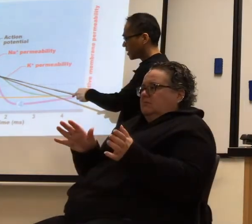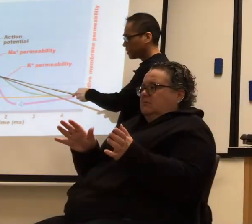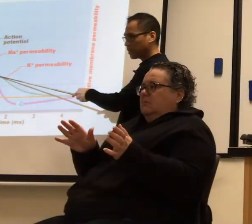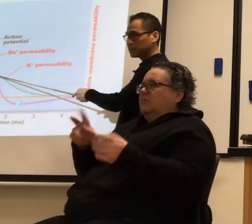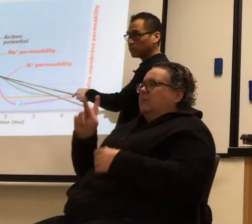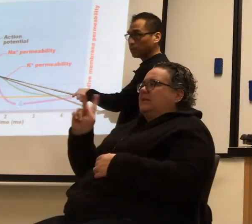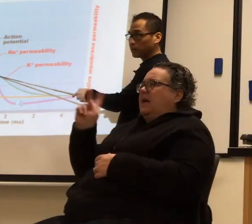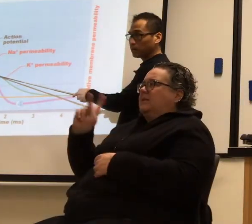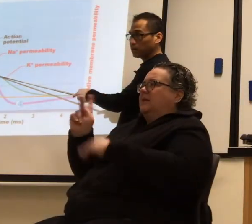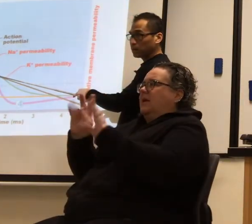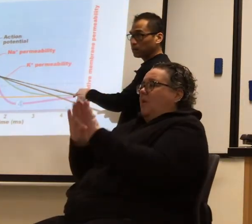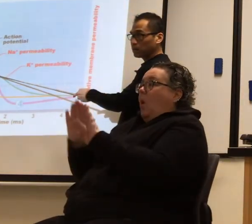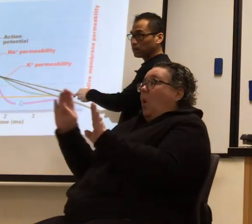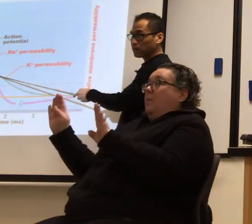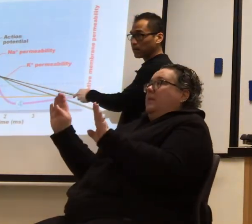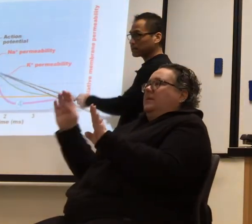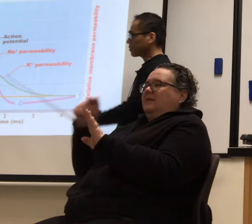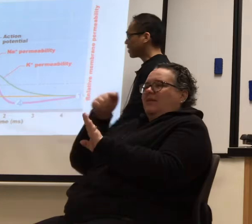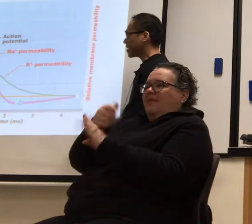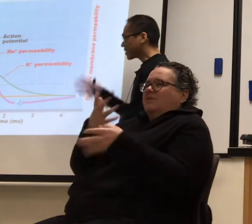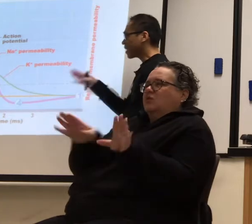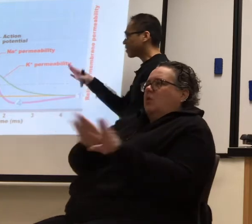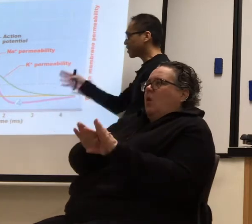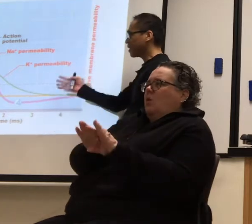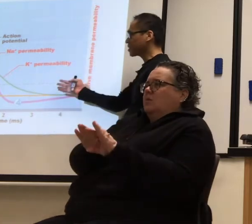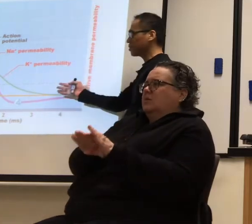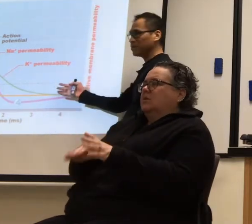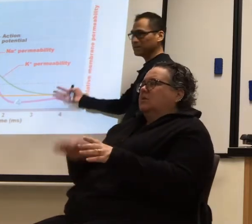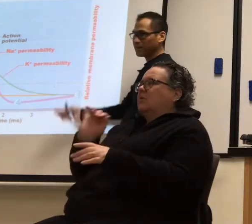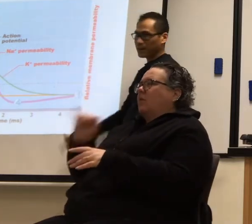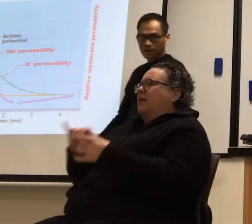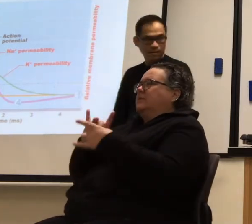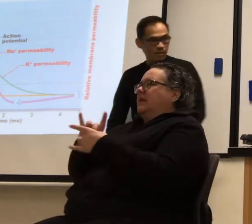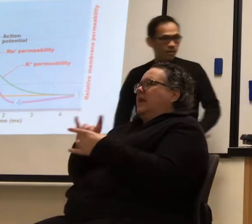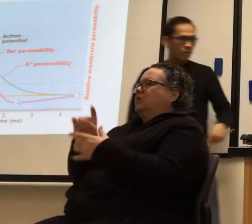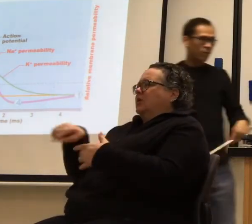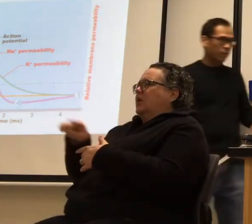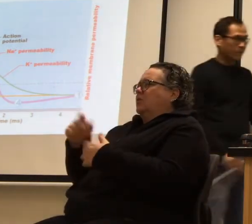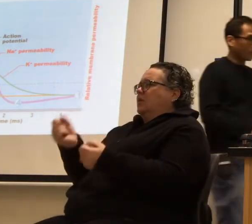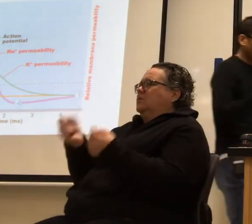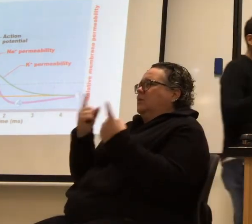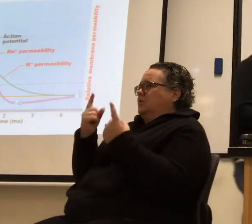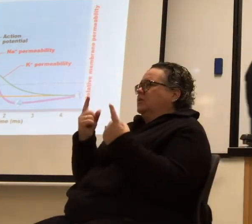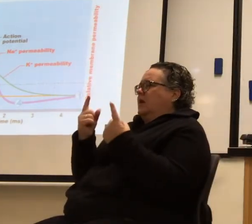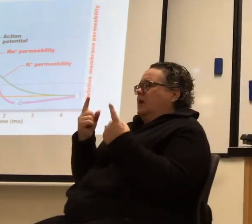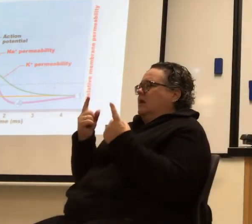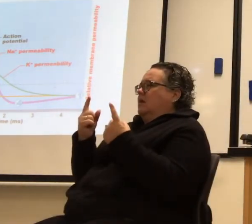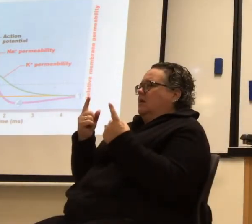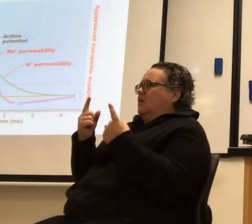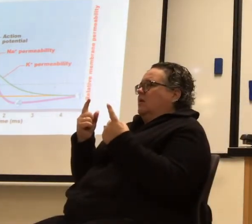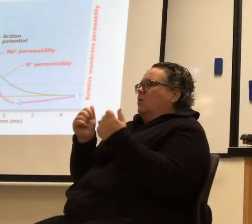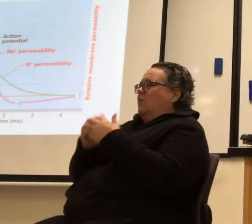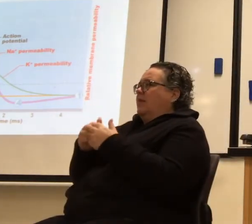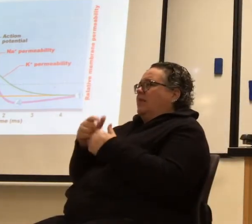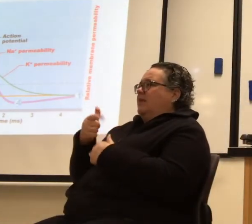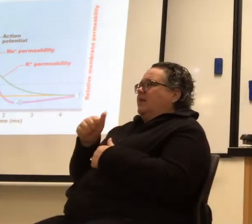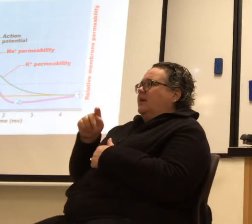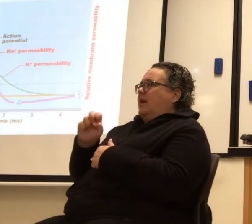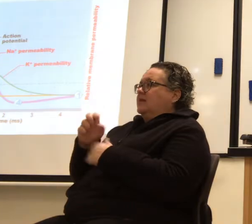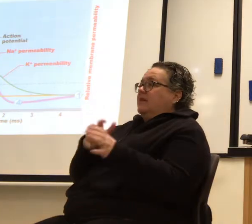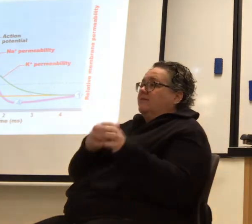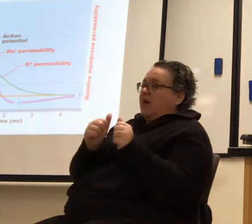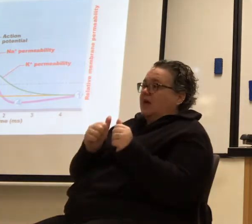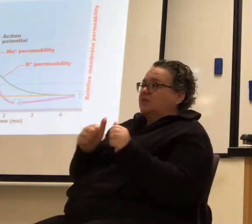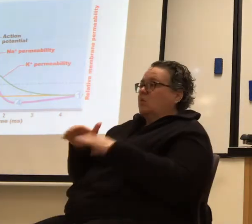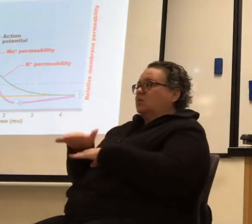the potassium gates open. Okay, so that's kind of the connection you need to make with, the gates being fast or